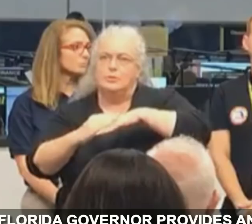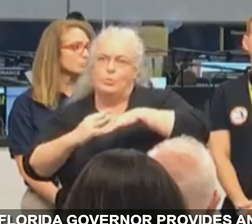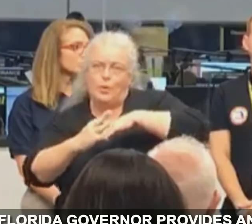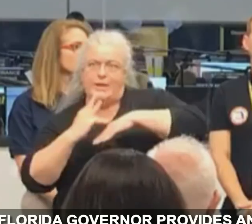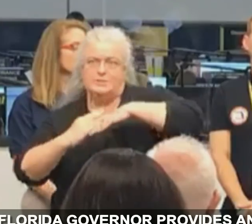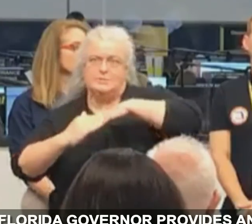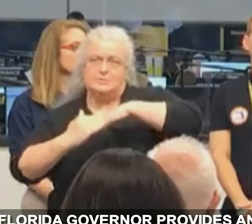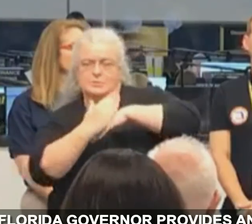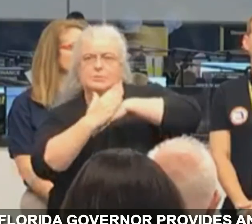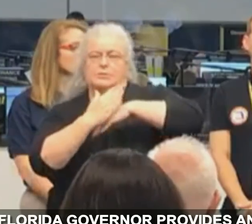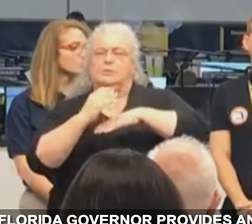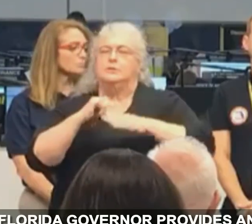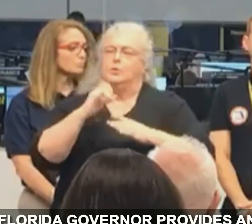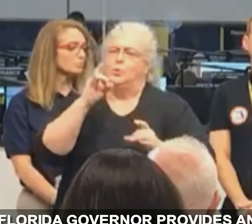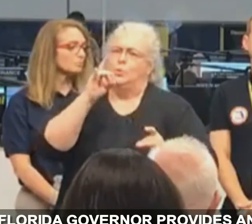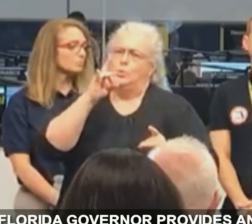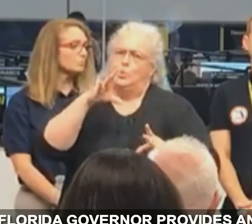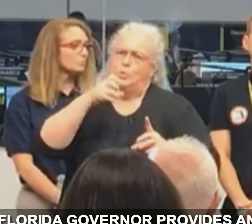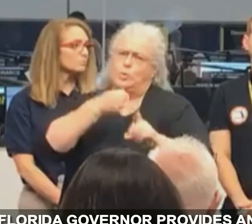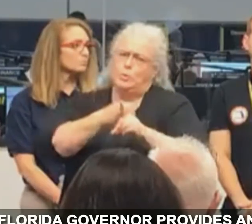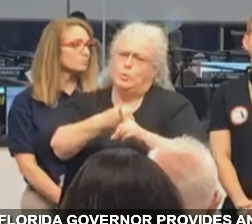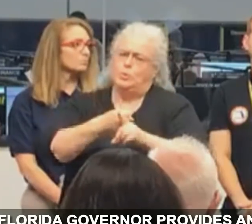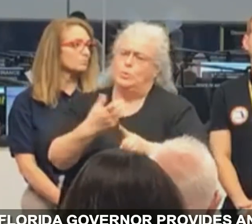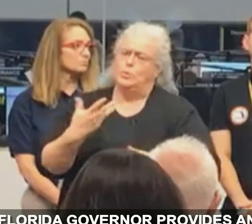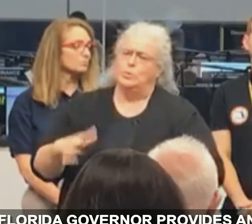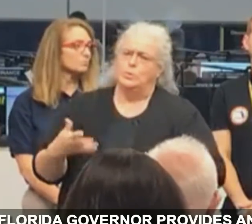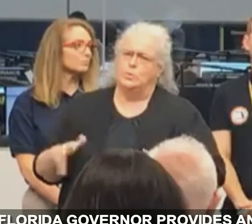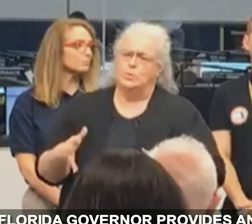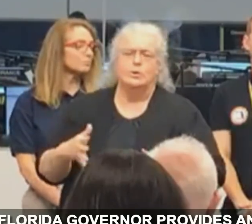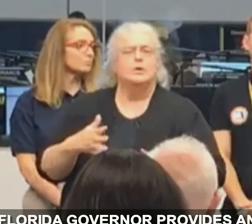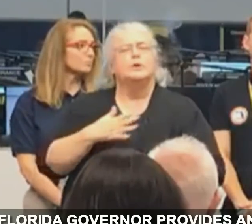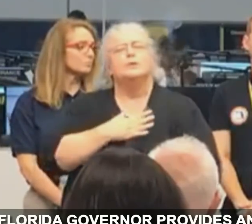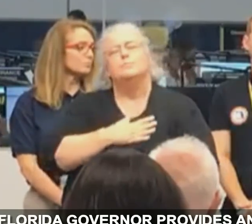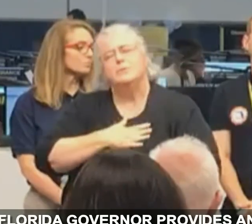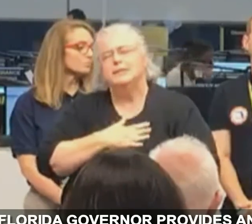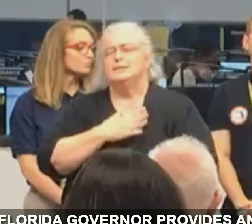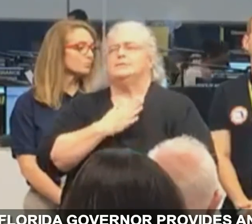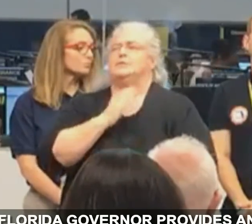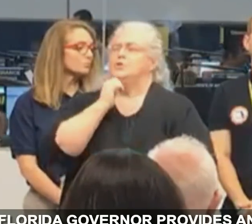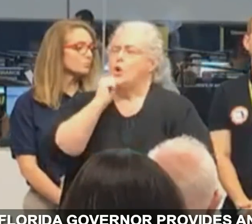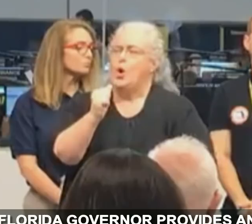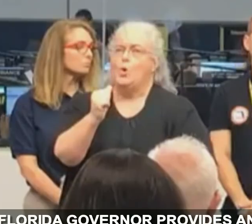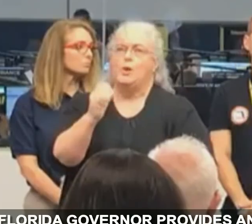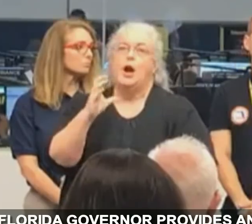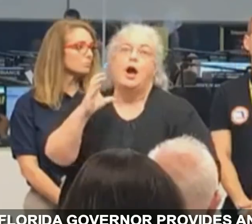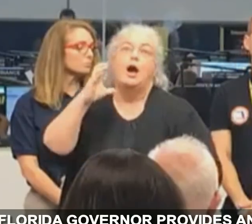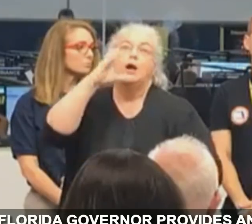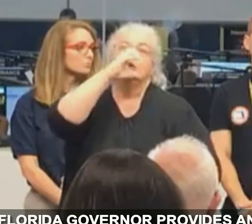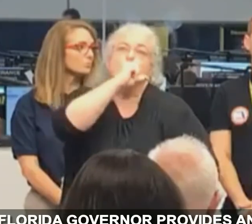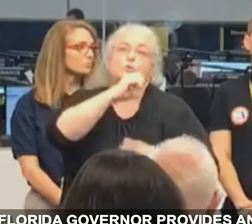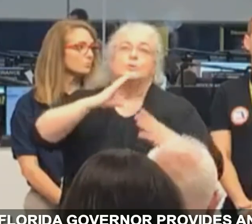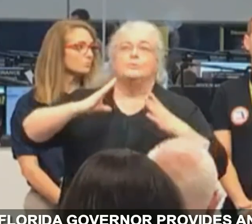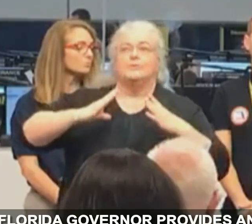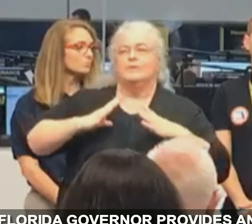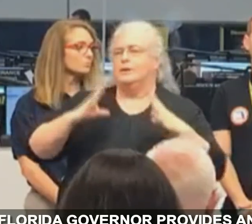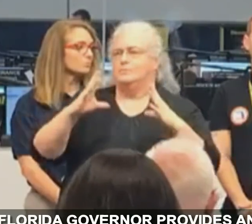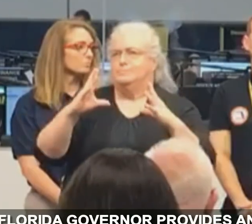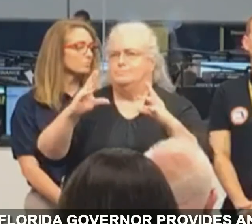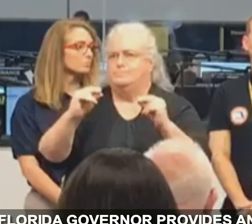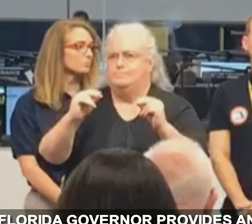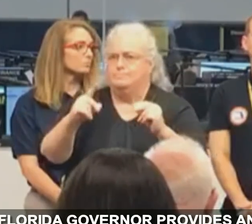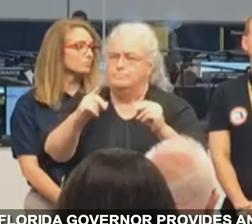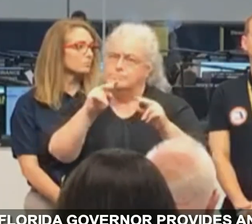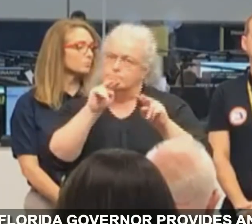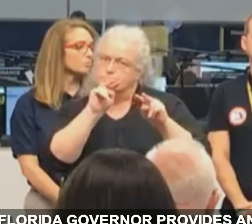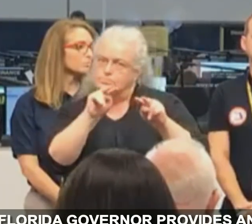really, really significant impacts. And so don't make any assumptions. Remain vigilant and be